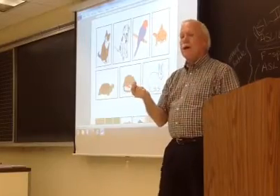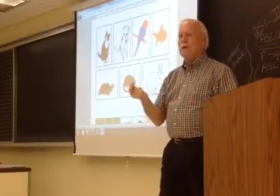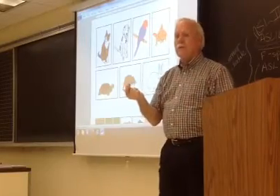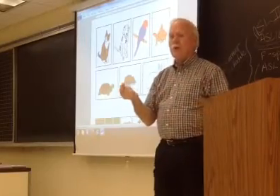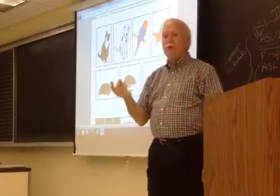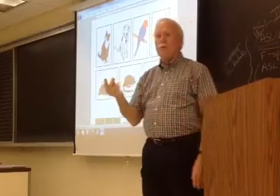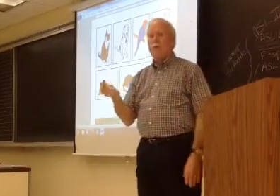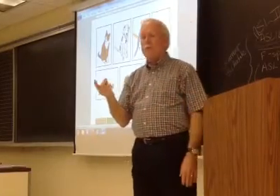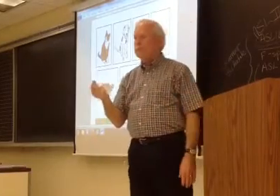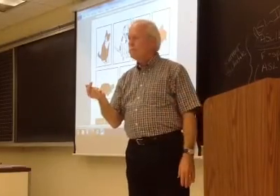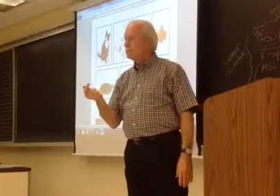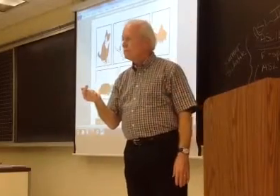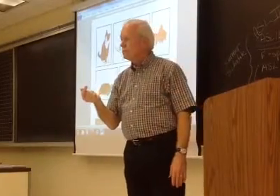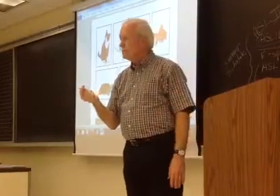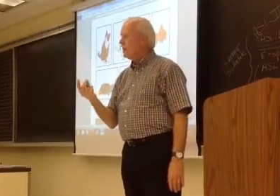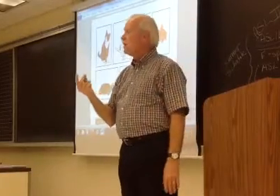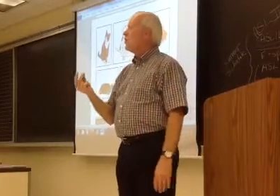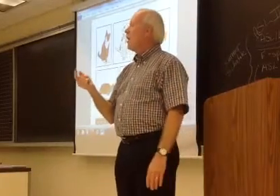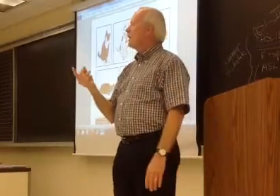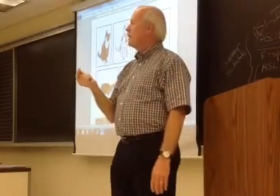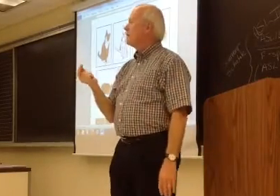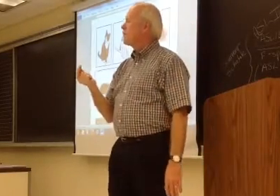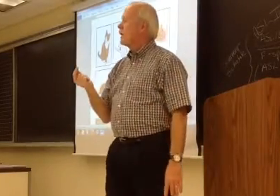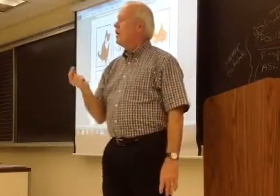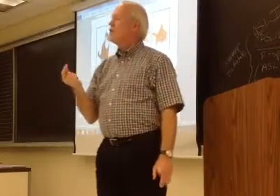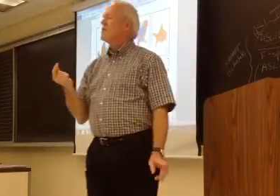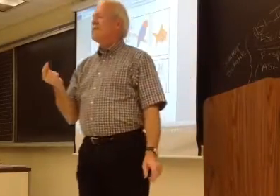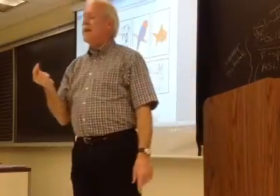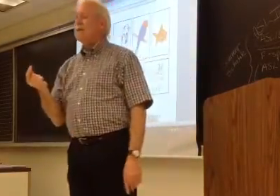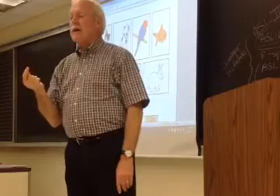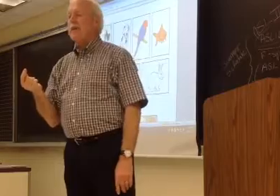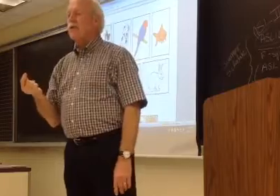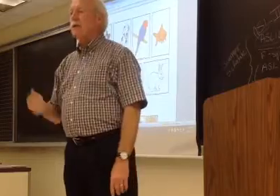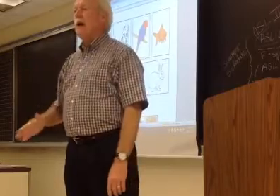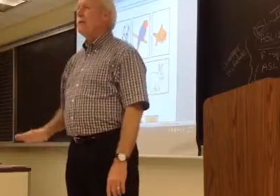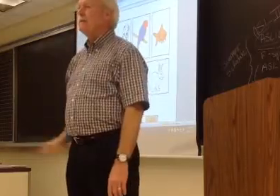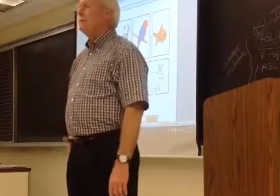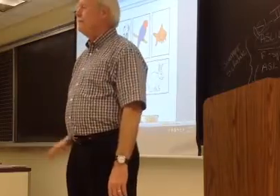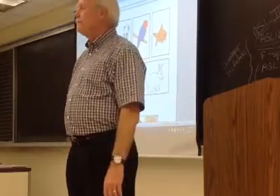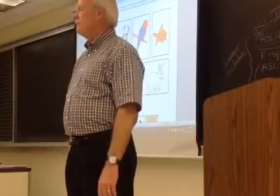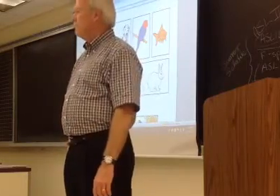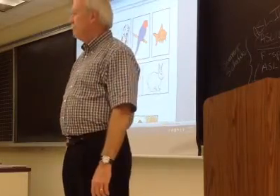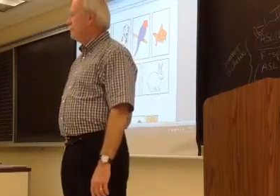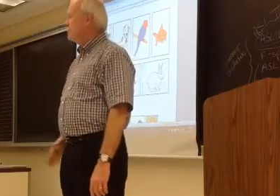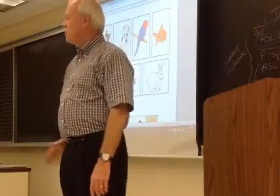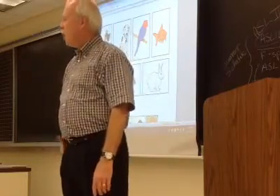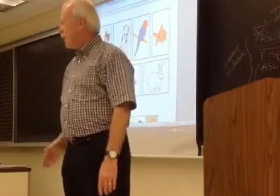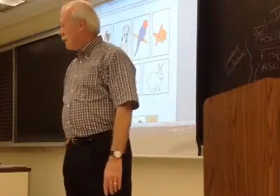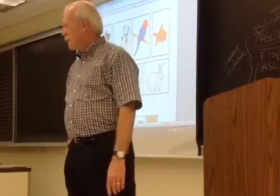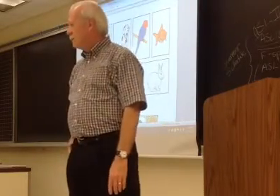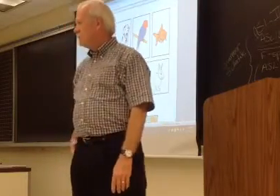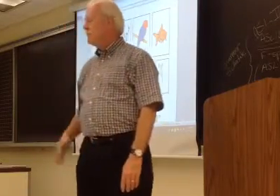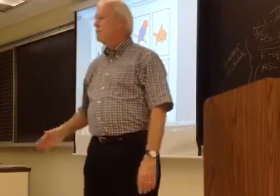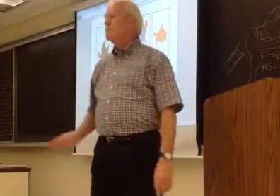Good boy. Dog. There's a second sign, pretty common. Dog.